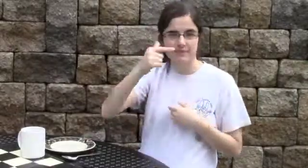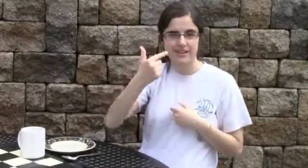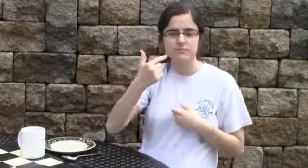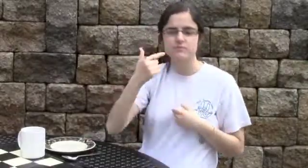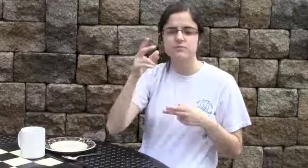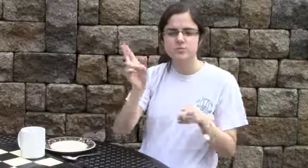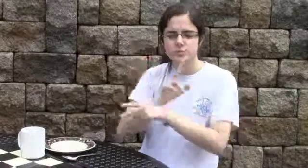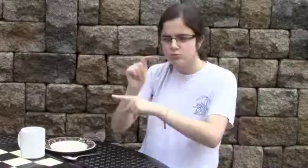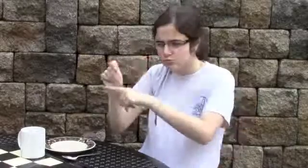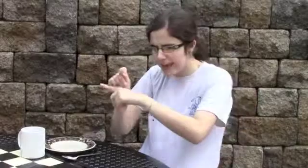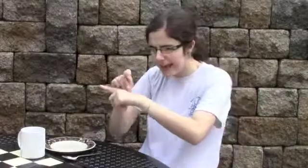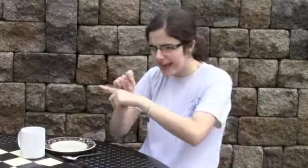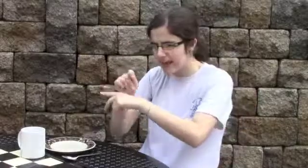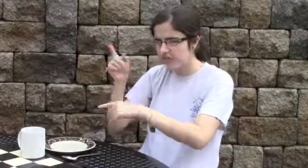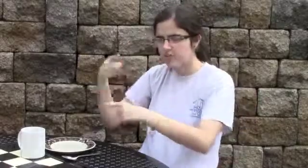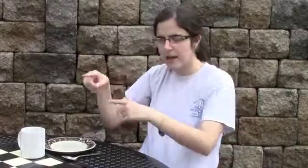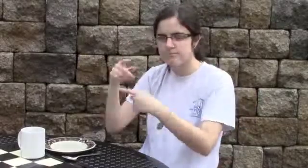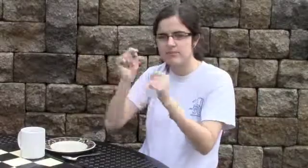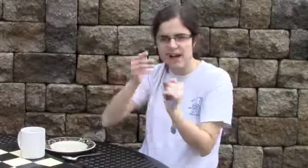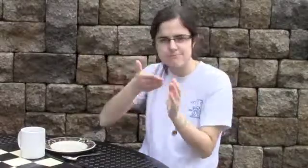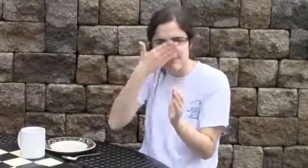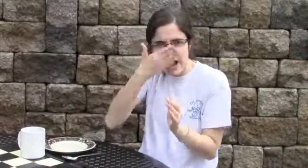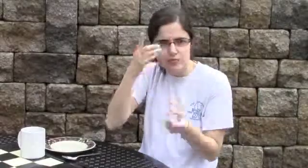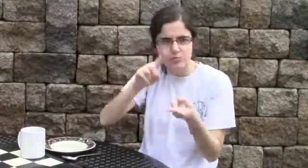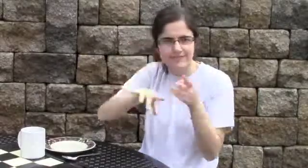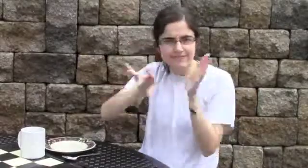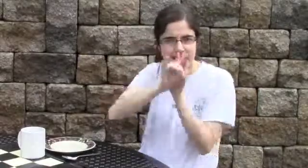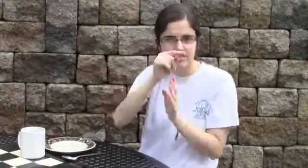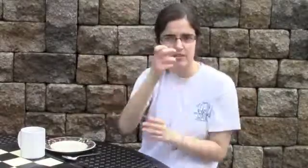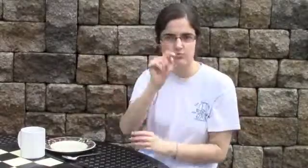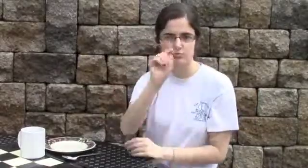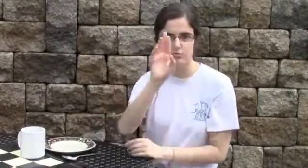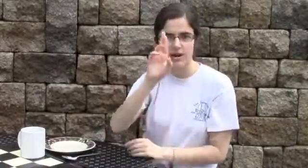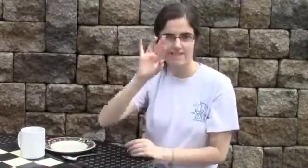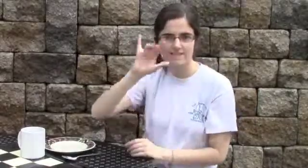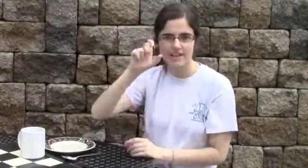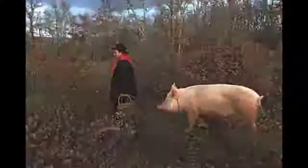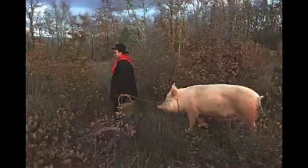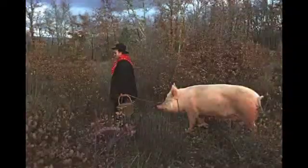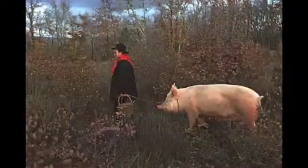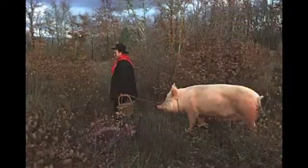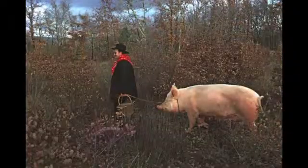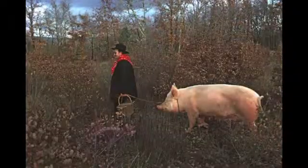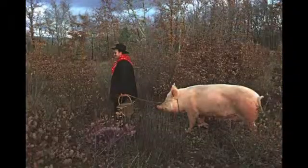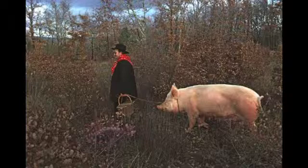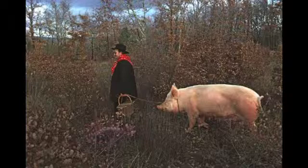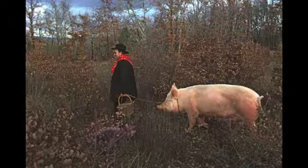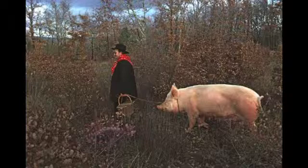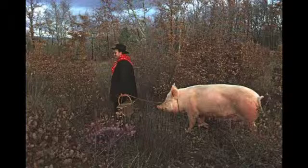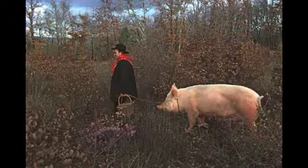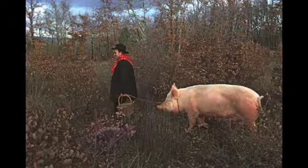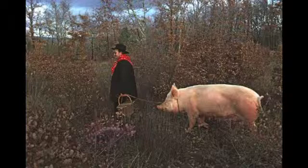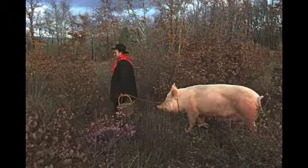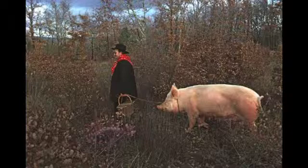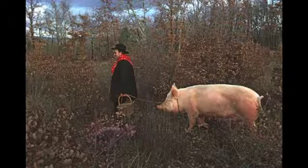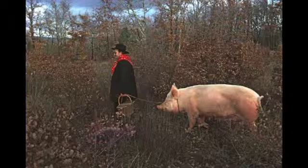have to find the truffles is also fascinating. They have to train pigs to smell out the truffles in the woods.